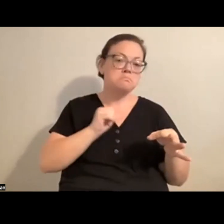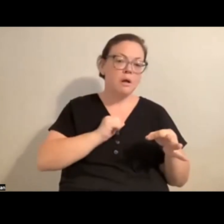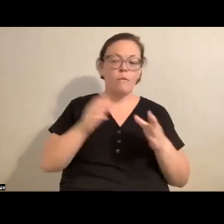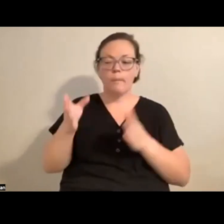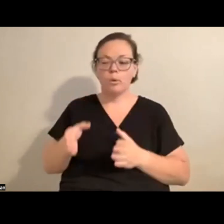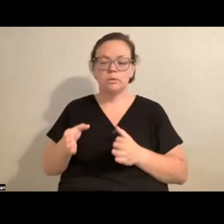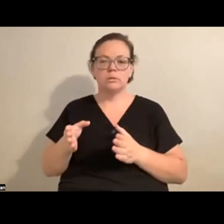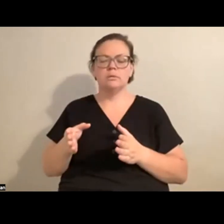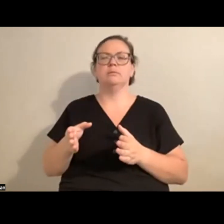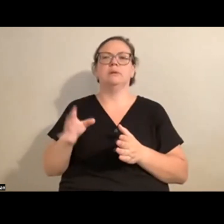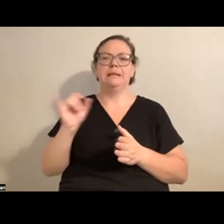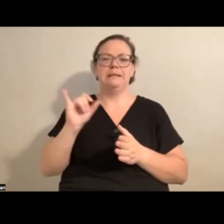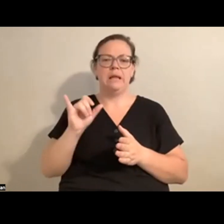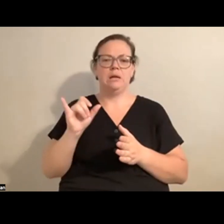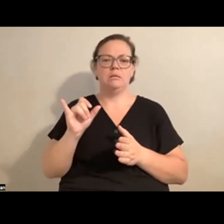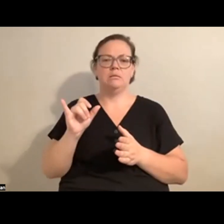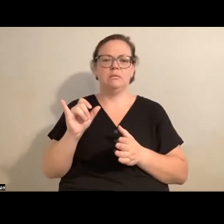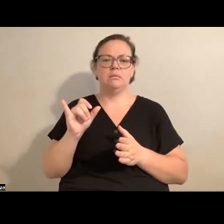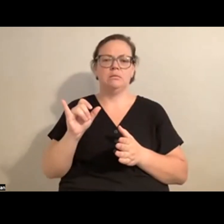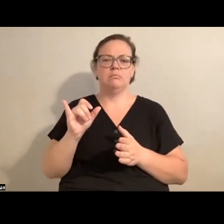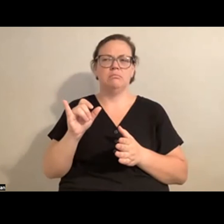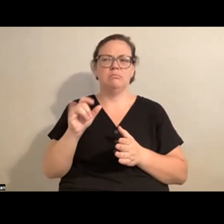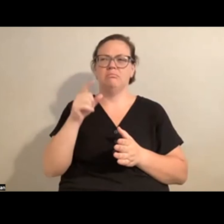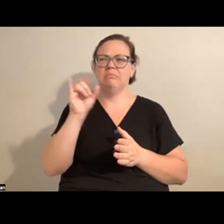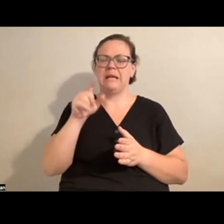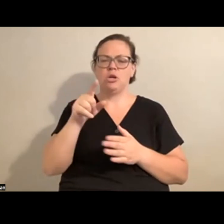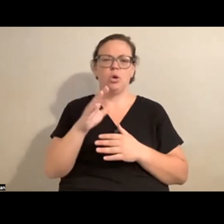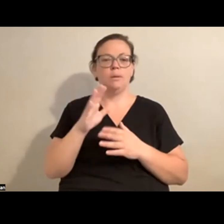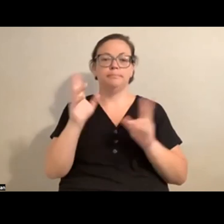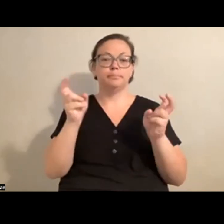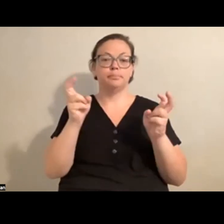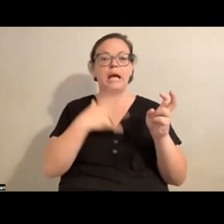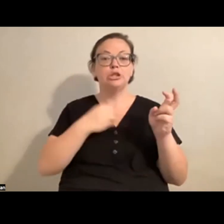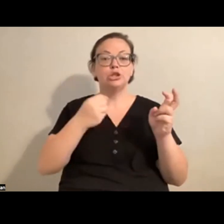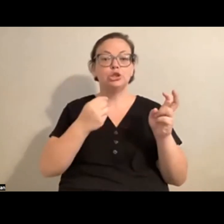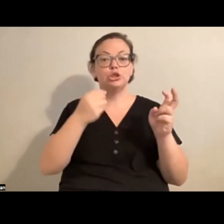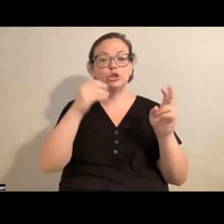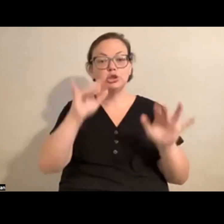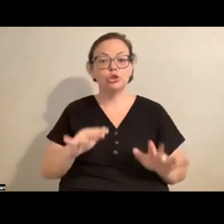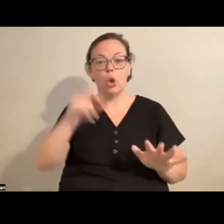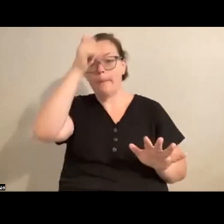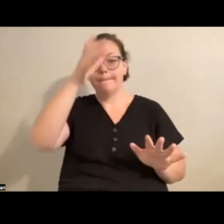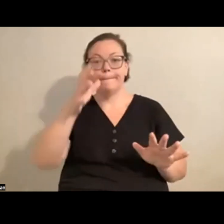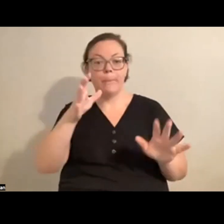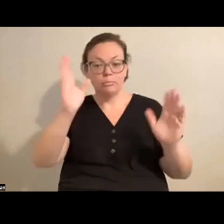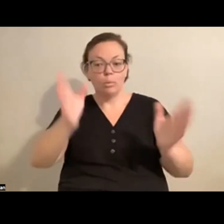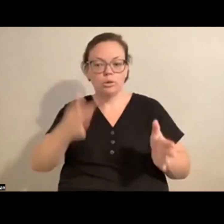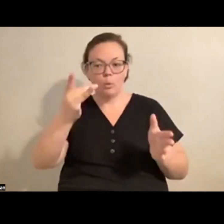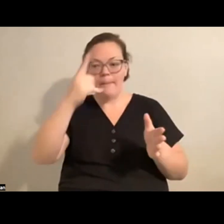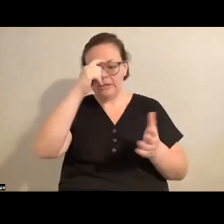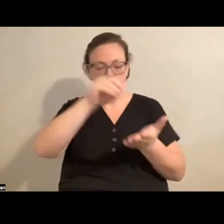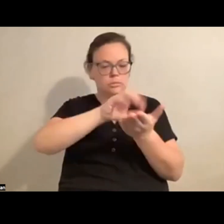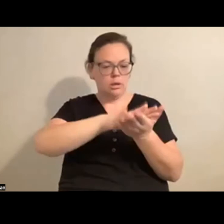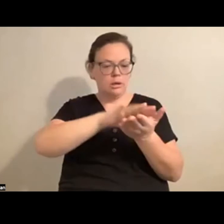effect of almost building like a snow person, right? Because you're putting down like this person is